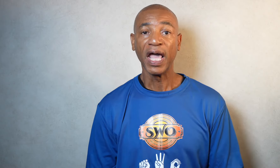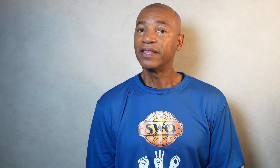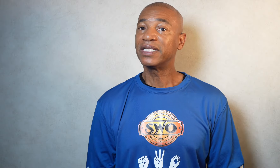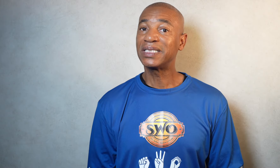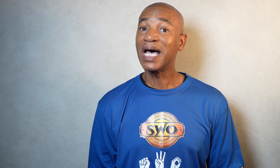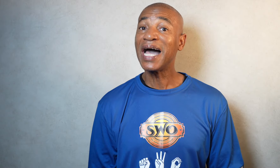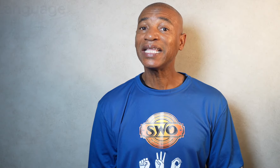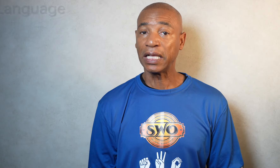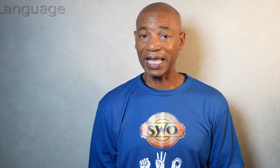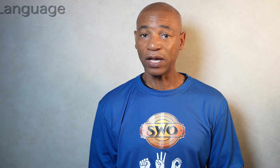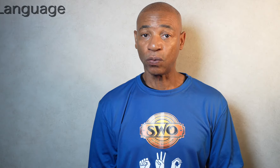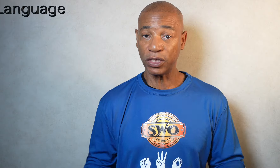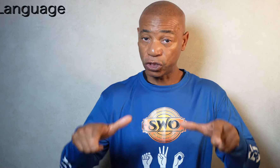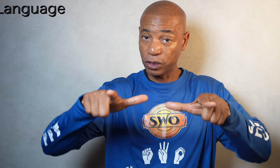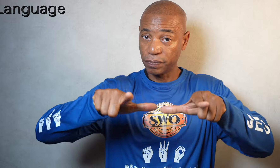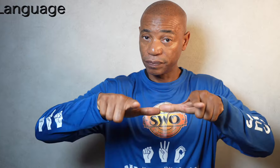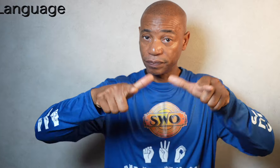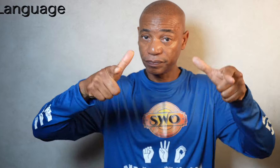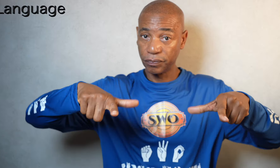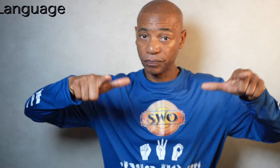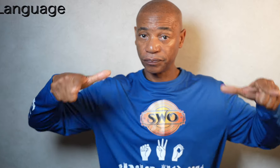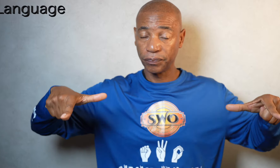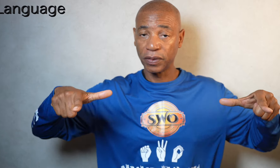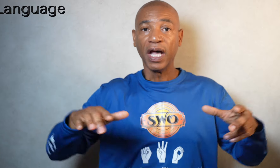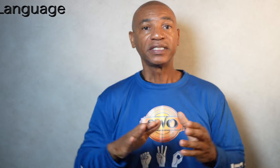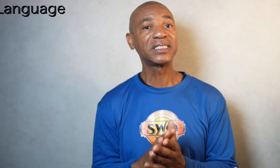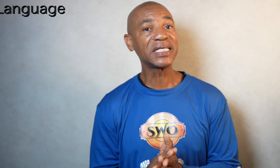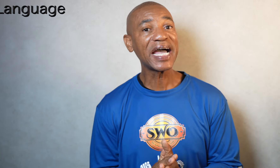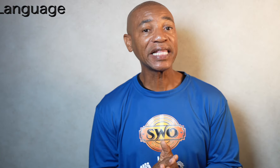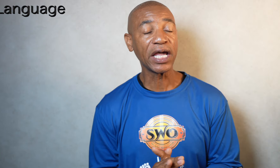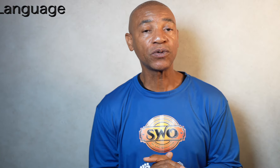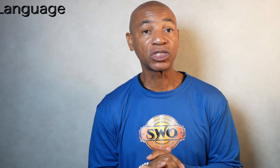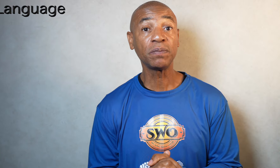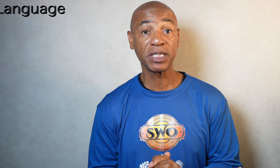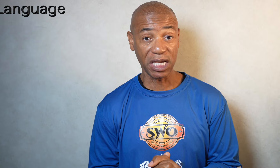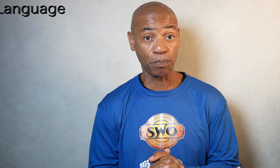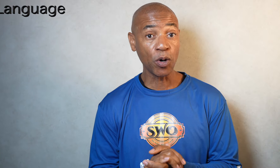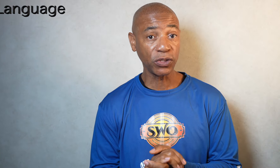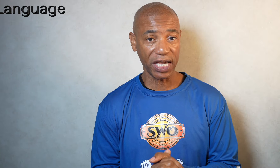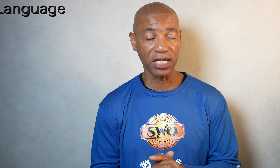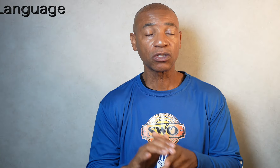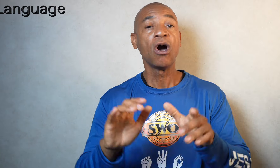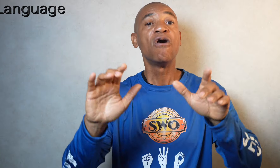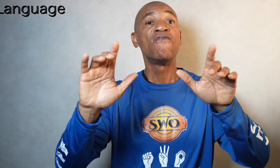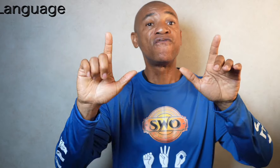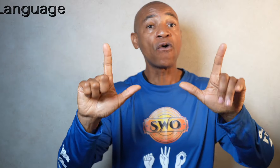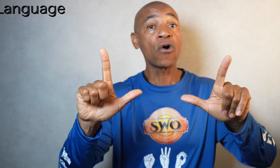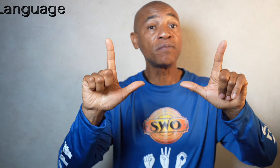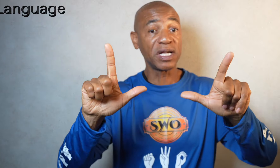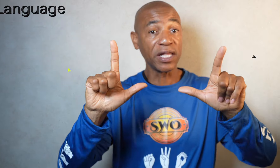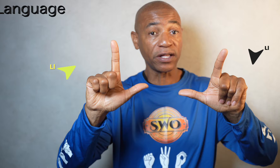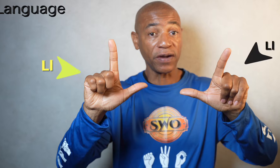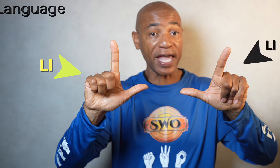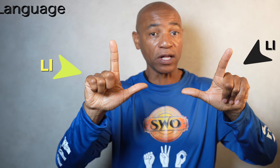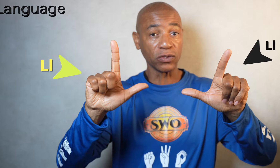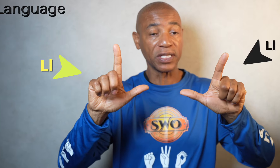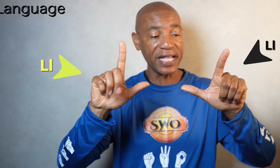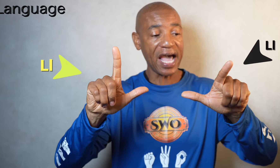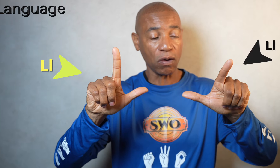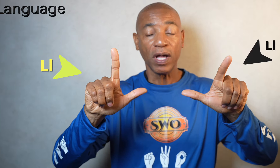The sign language. To sign language, simply take both hands, form the letter L's. Now,